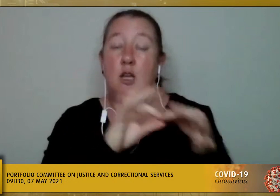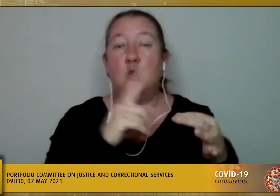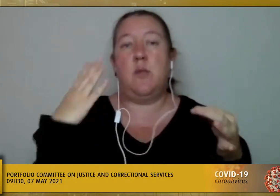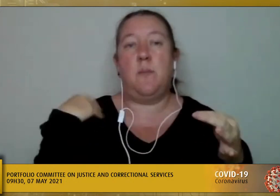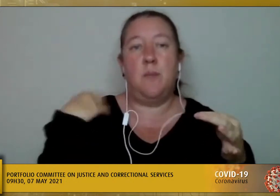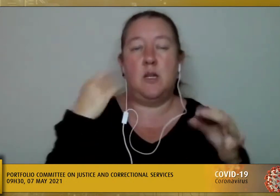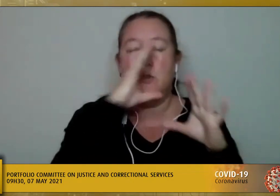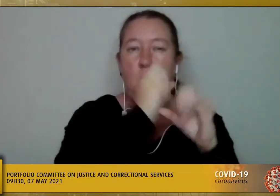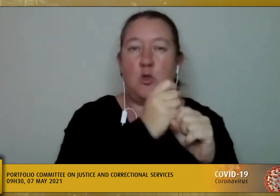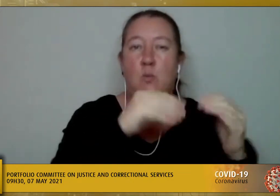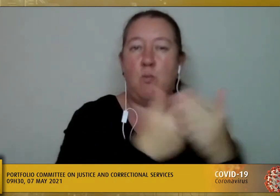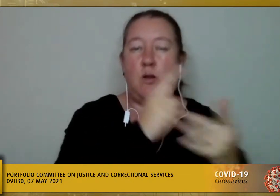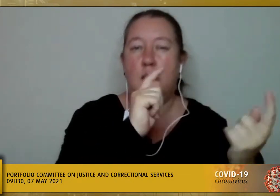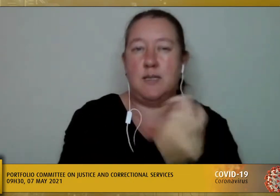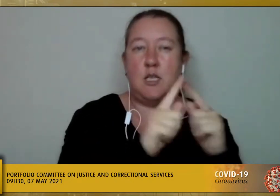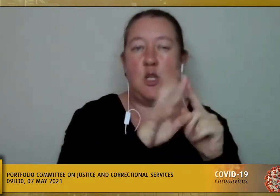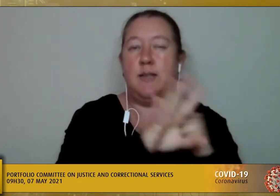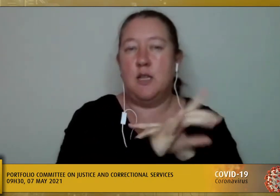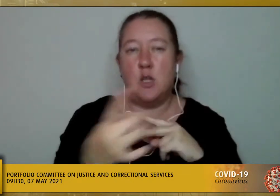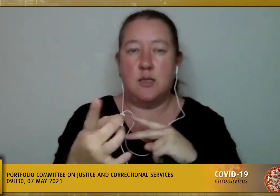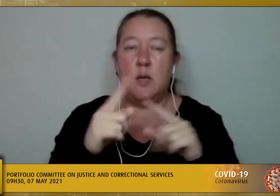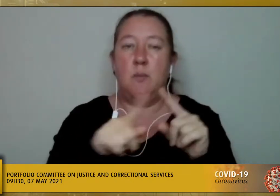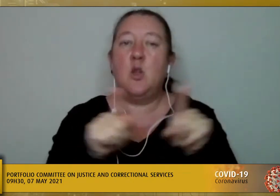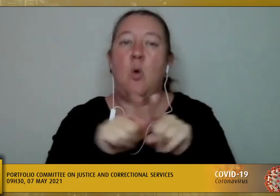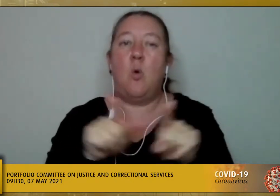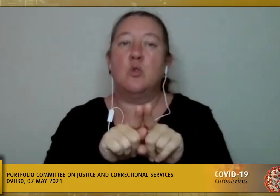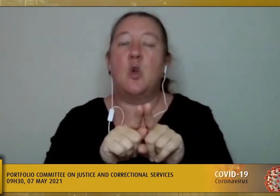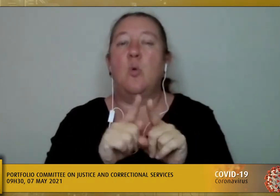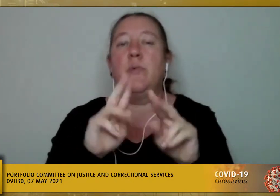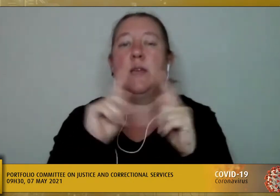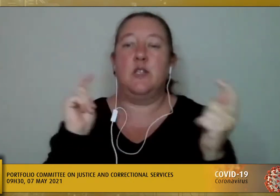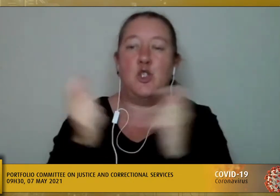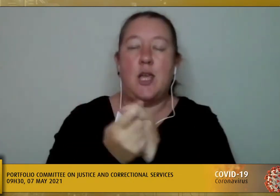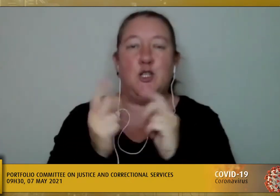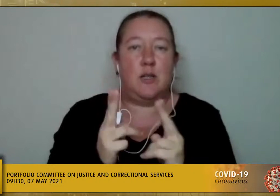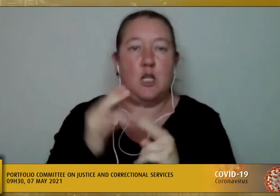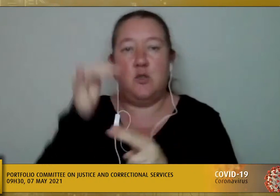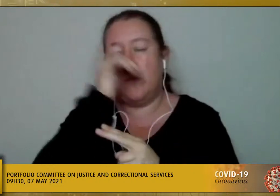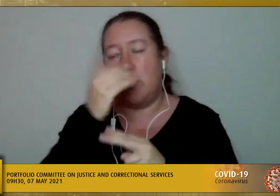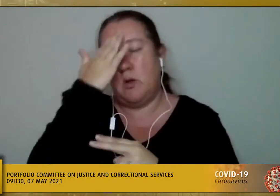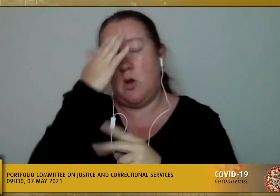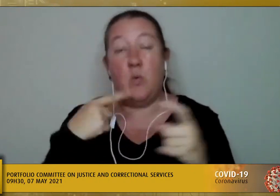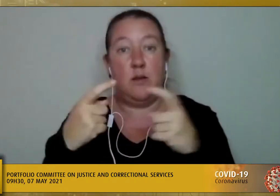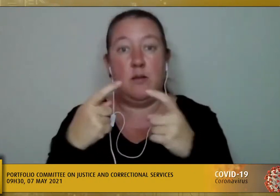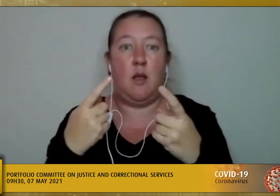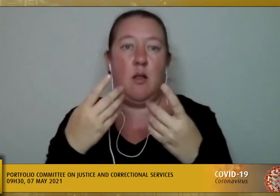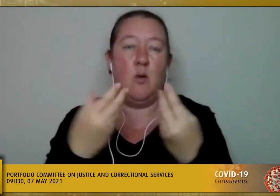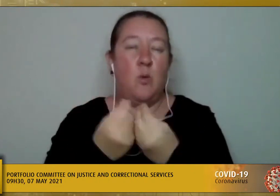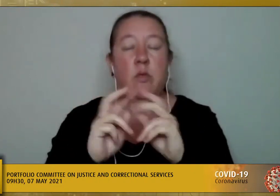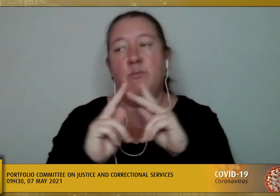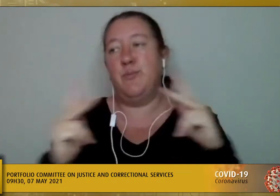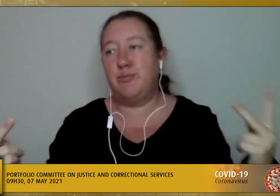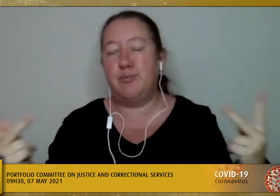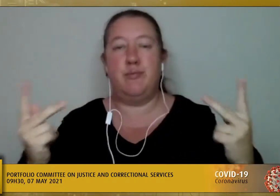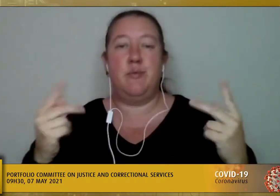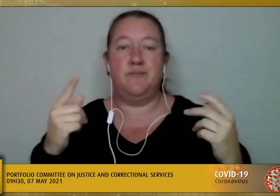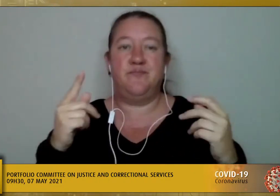modernization and digitization but also the changing nature of crime and knowing that we are going to be dealing with the whole range of